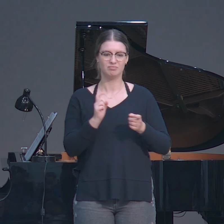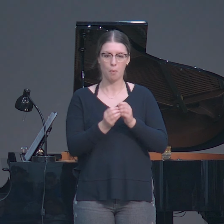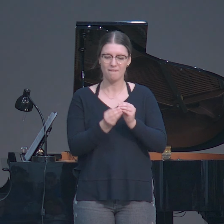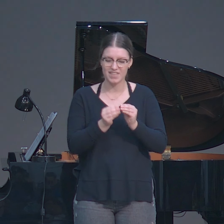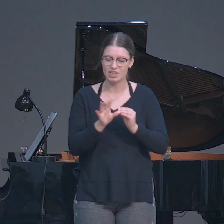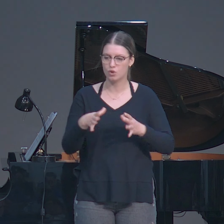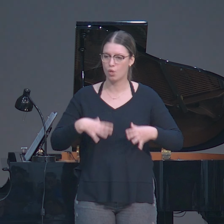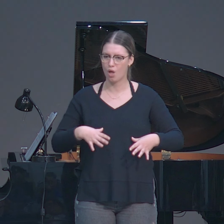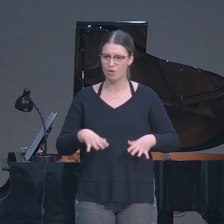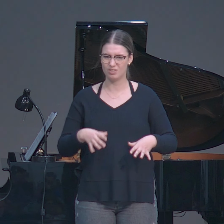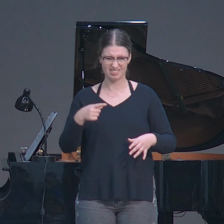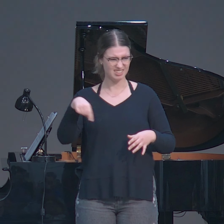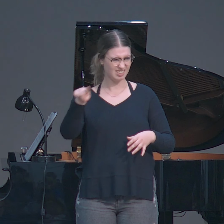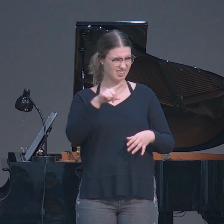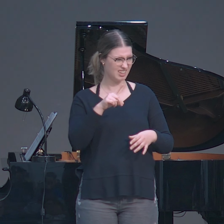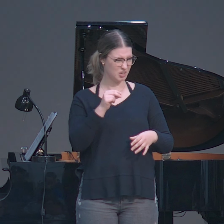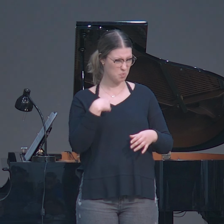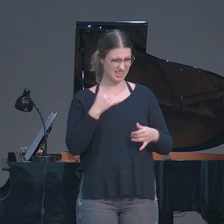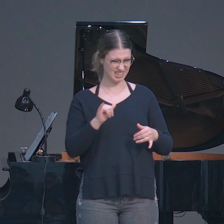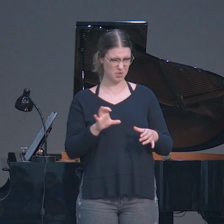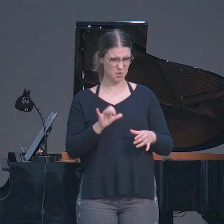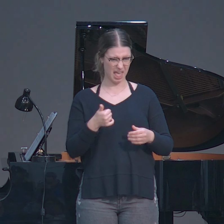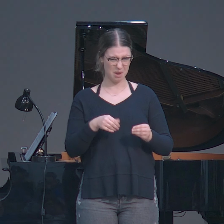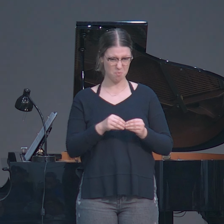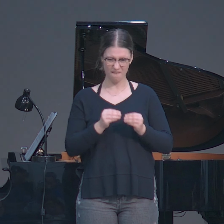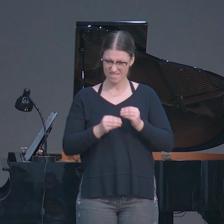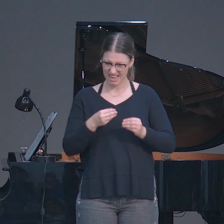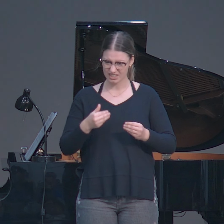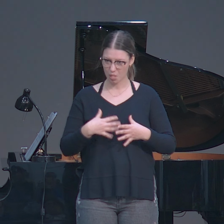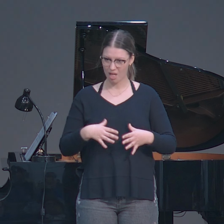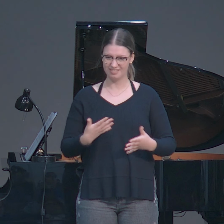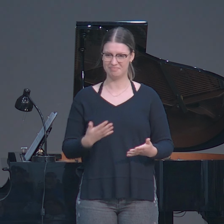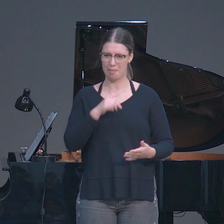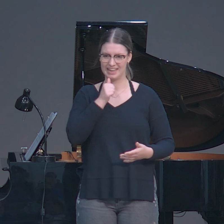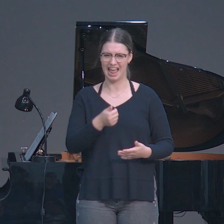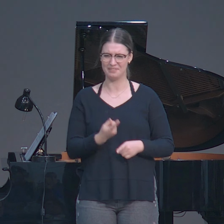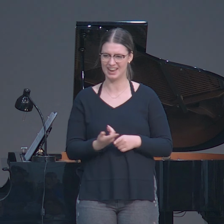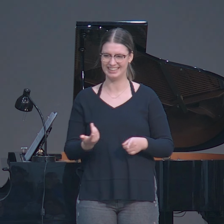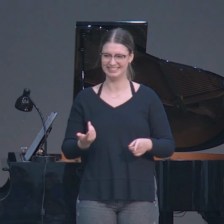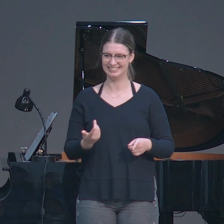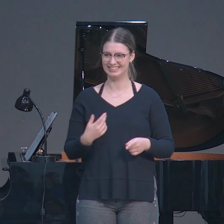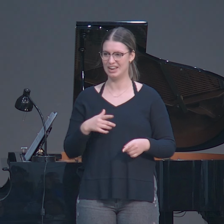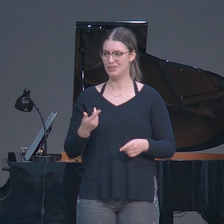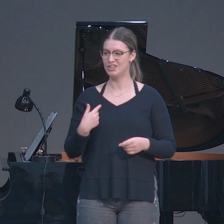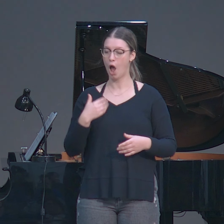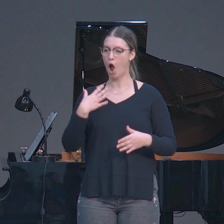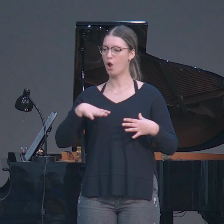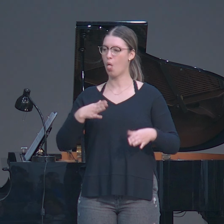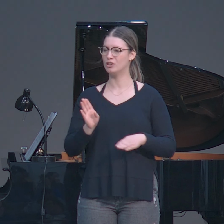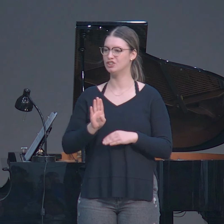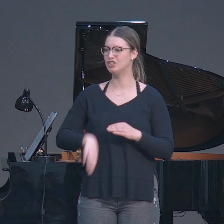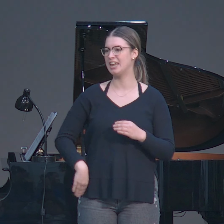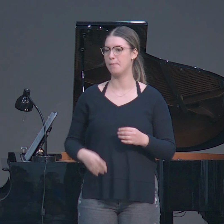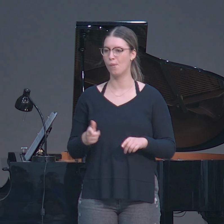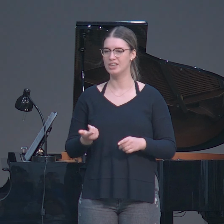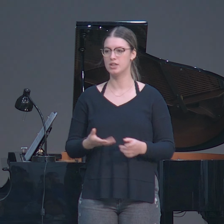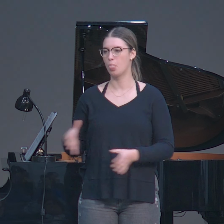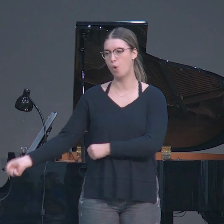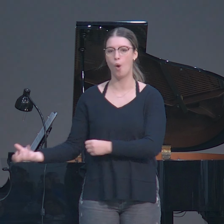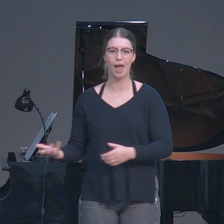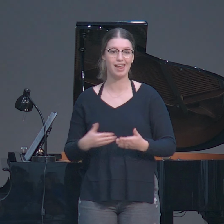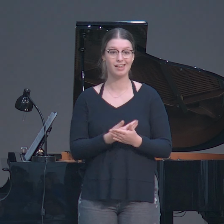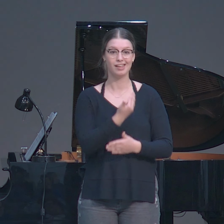Which do we even do that anymore? No. Our clothes are so cheaply made, and we just used to throwing